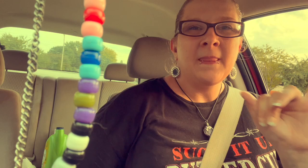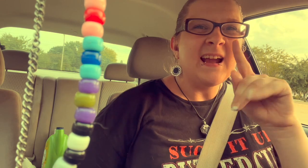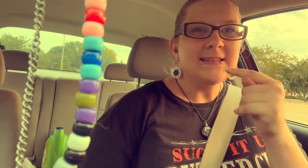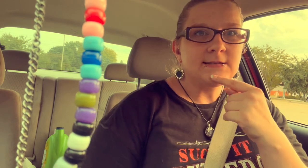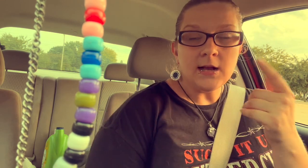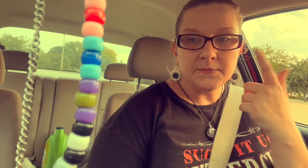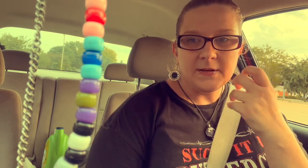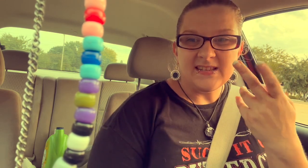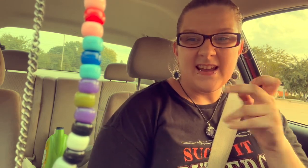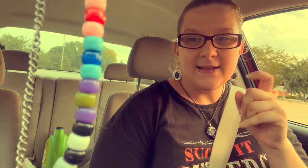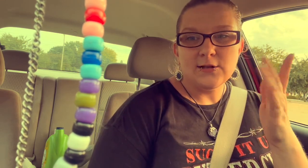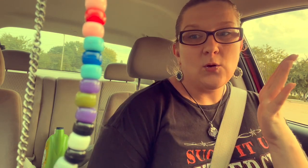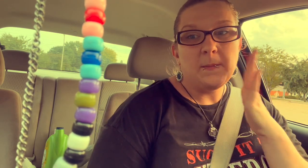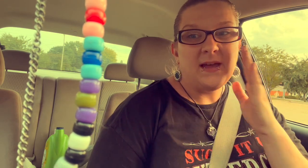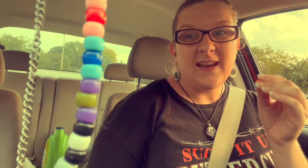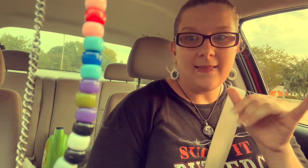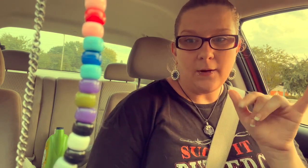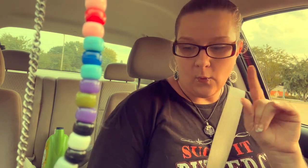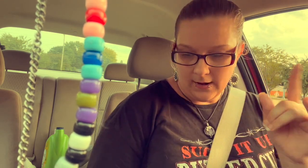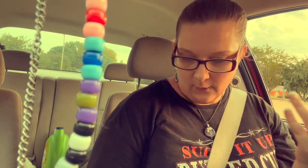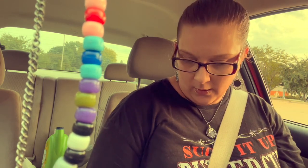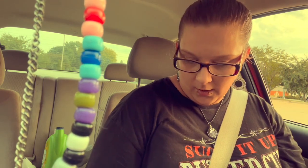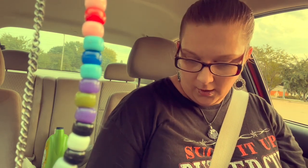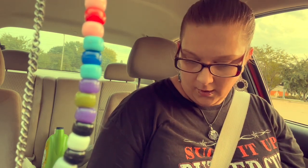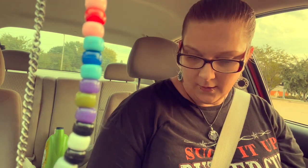It sucked because he has to go to bed in like 1 hour.